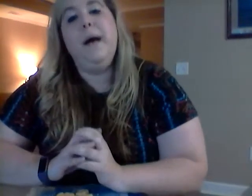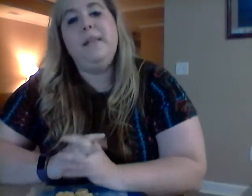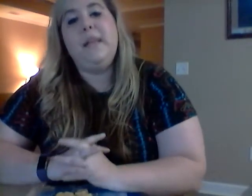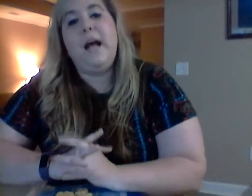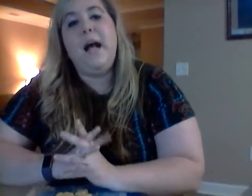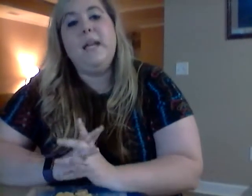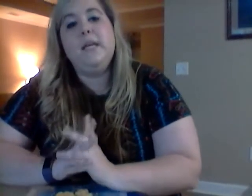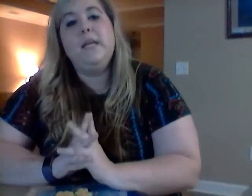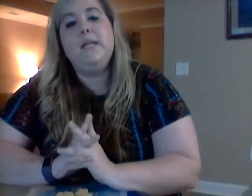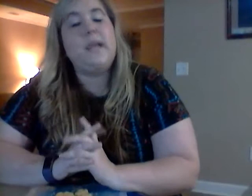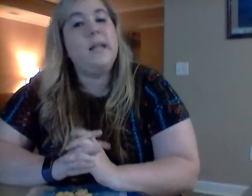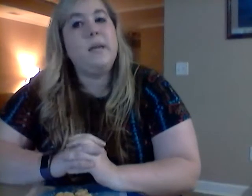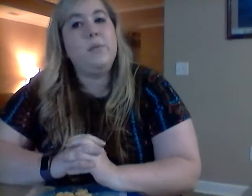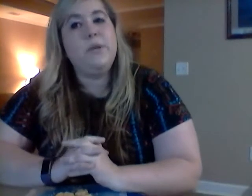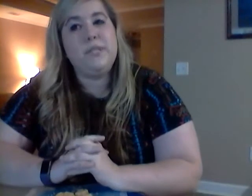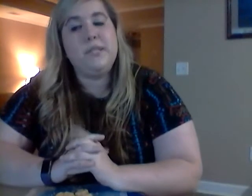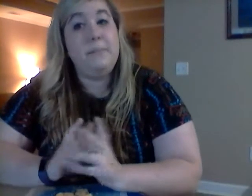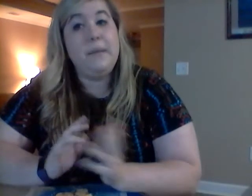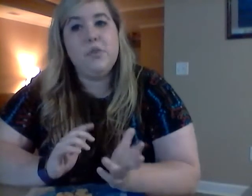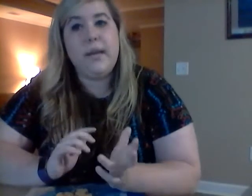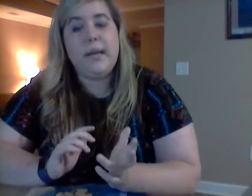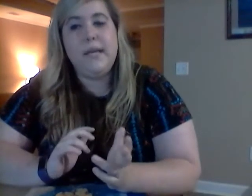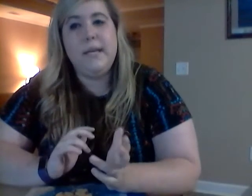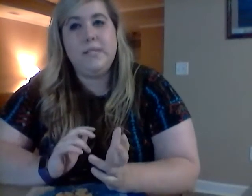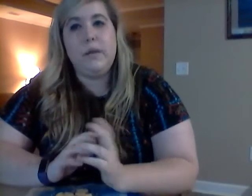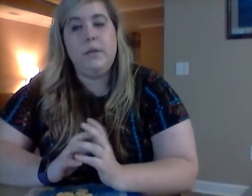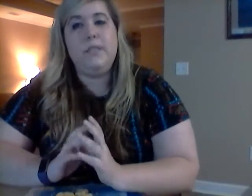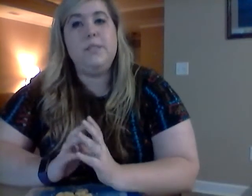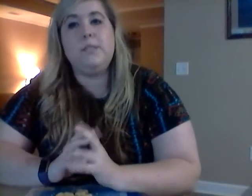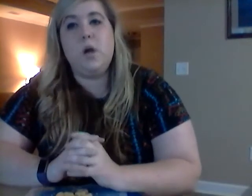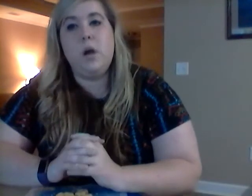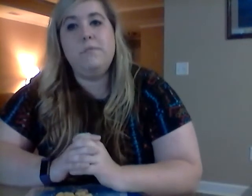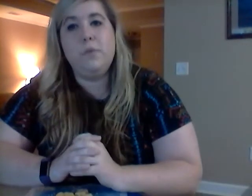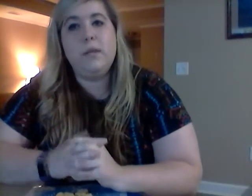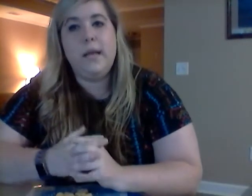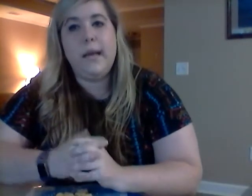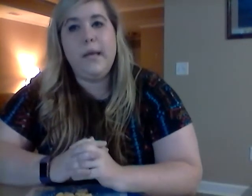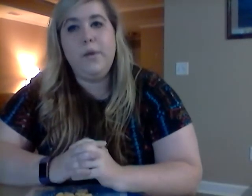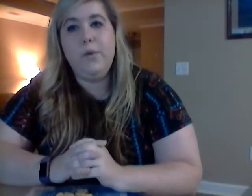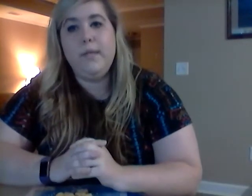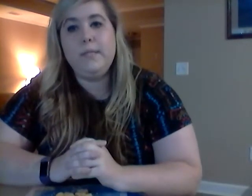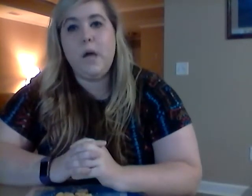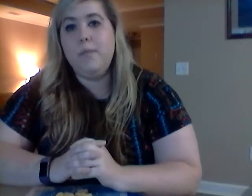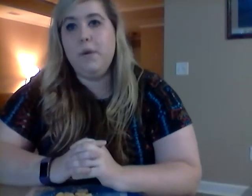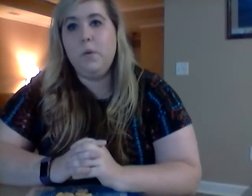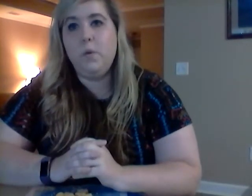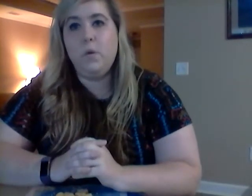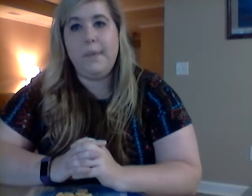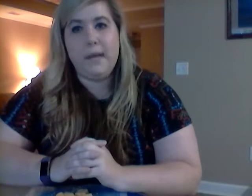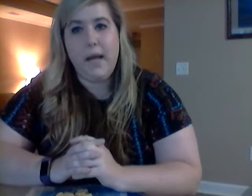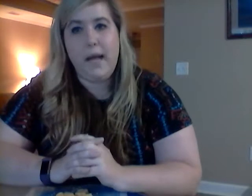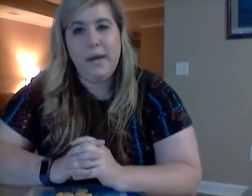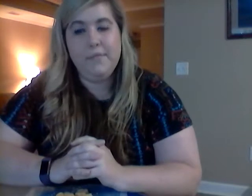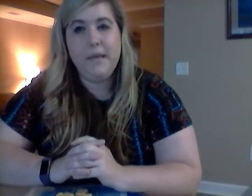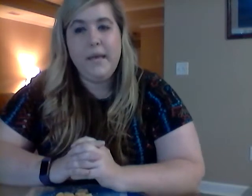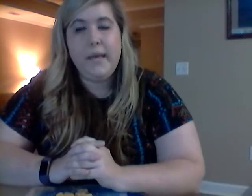think that sign language and sign man training is a great way to start for a client who is non-vocal or may not have